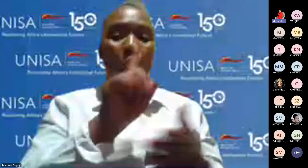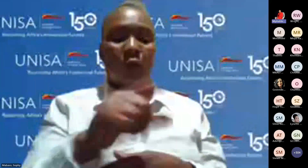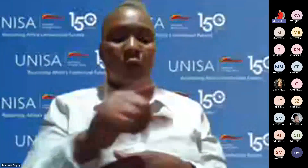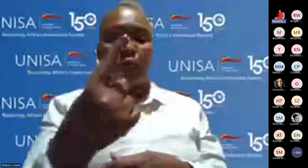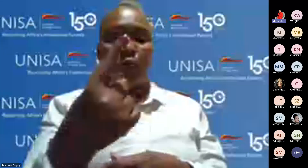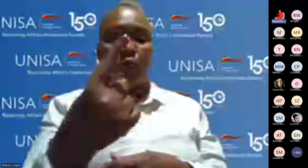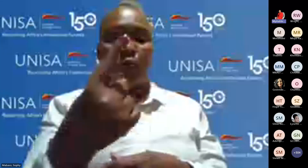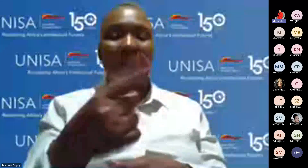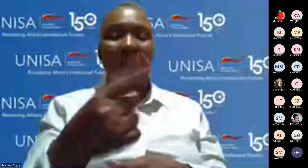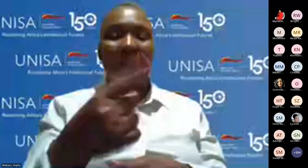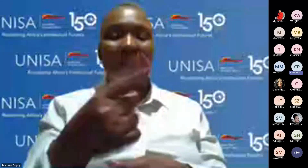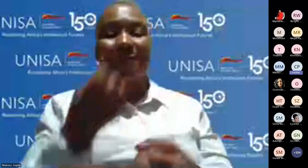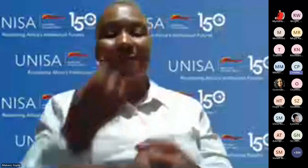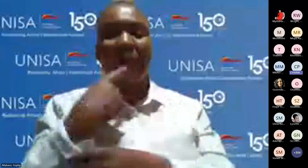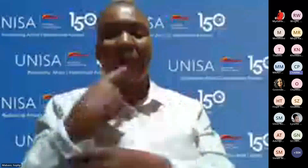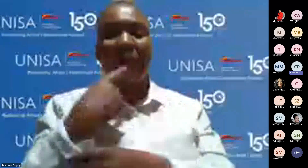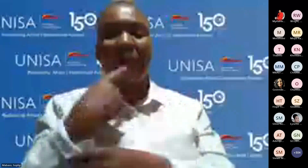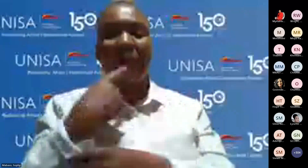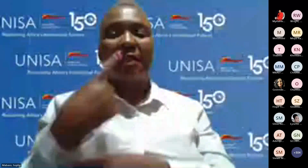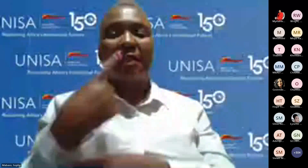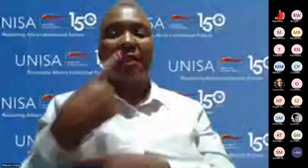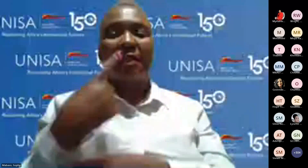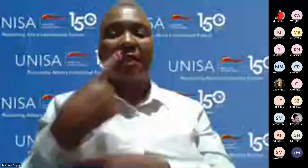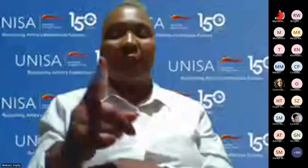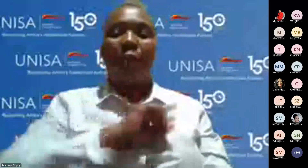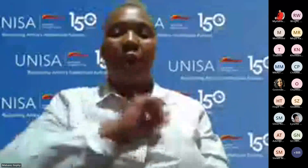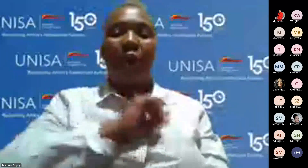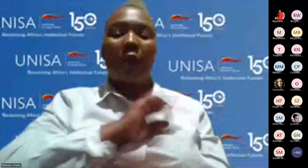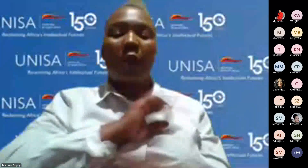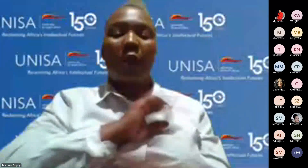time. Thank you. Thank you.